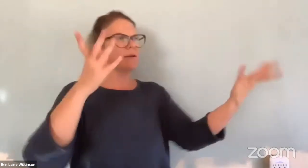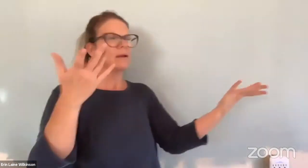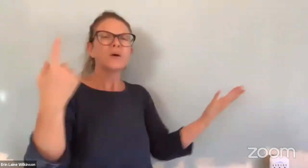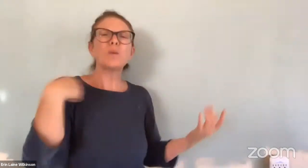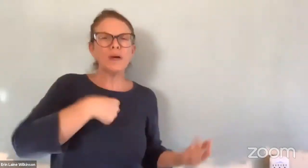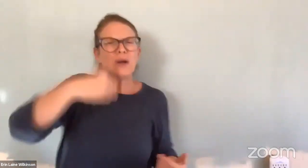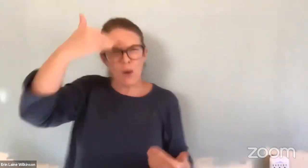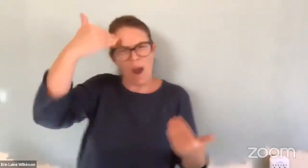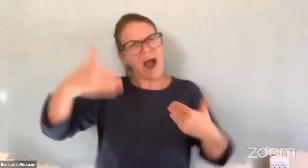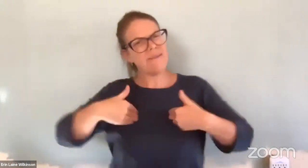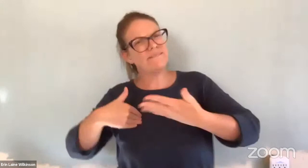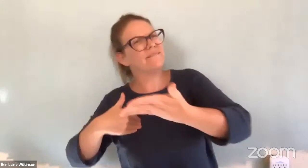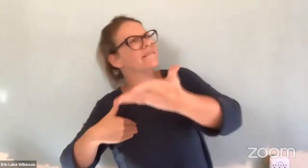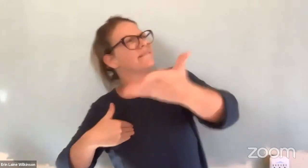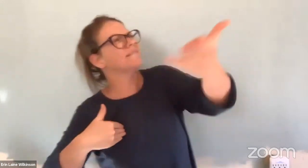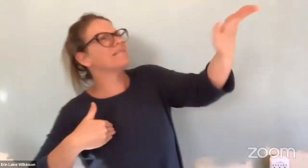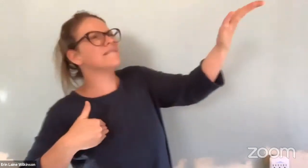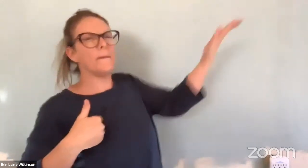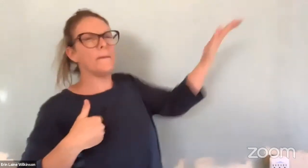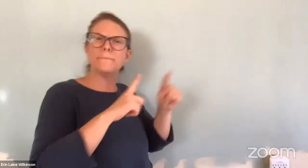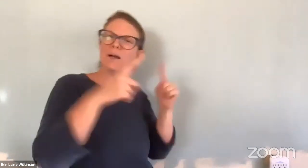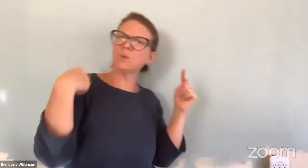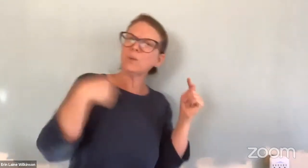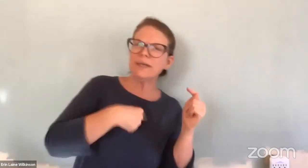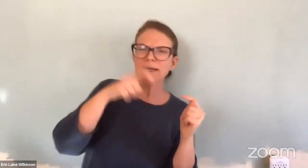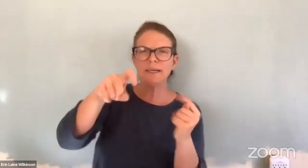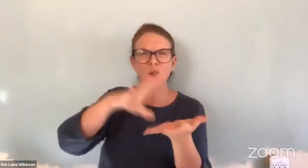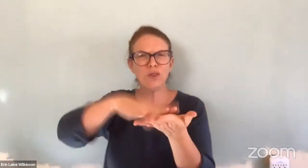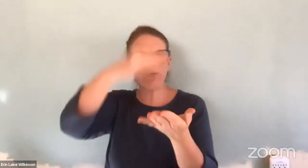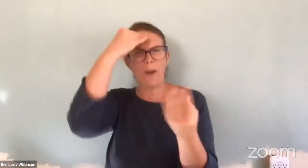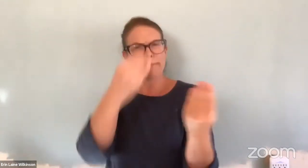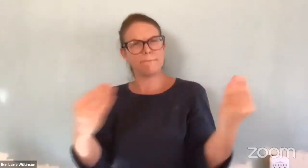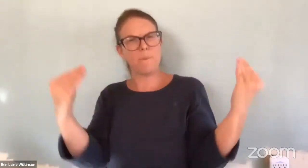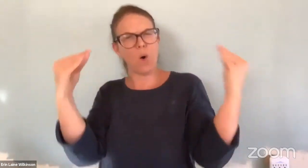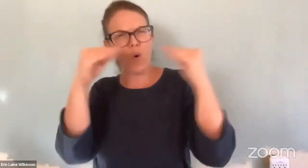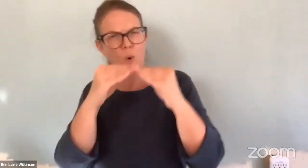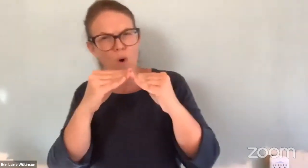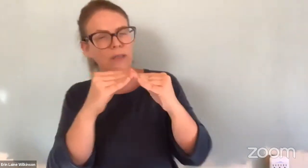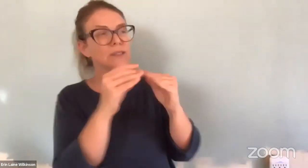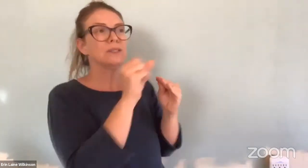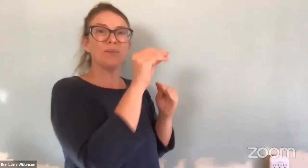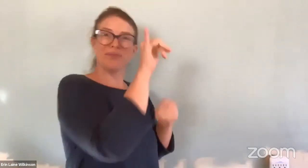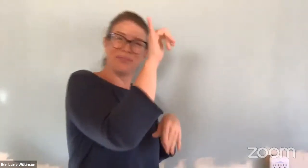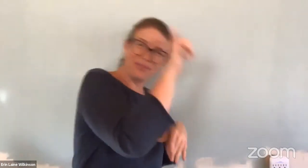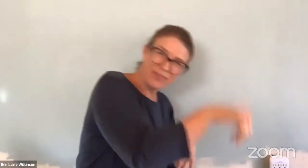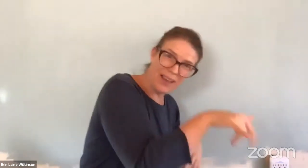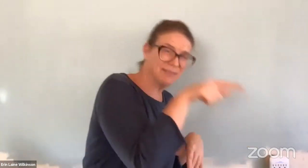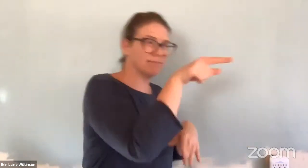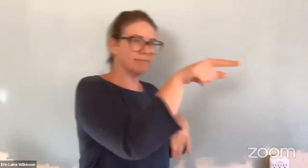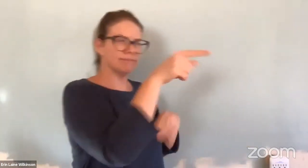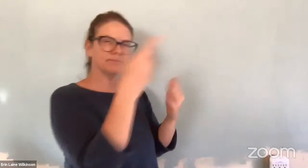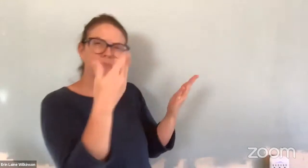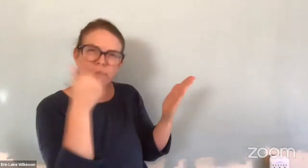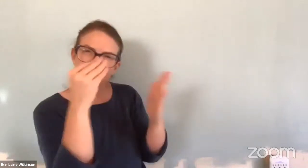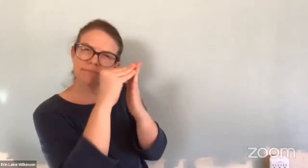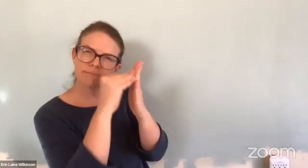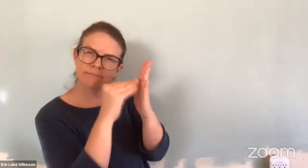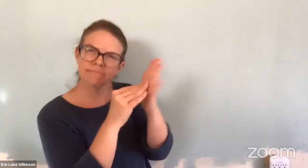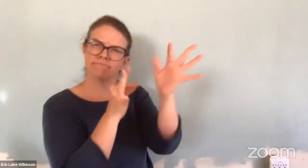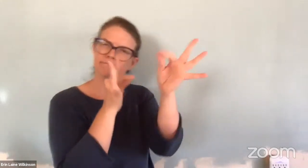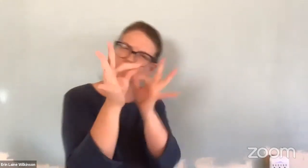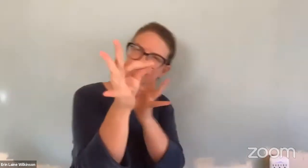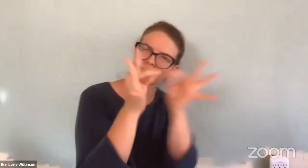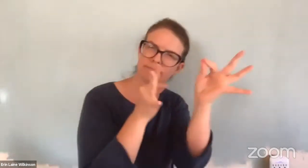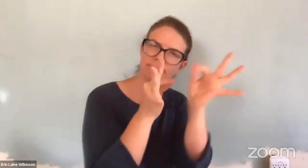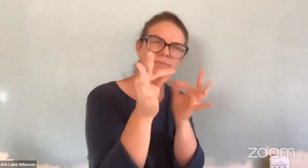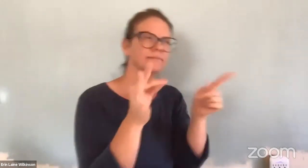happening? Who is using it? I mean, we know it's happening, but this is something we need to learn more about.